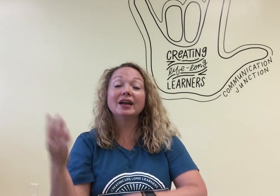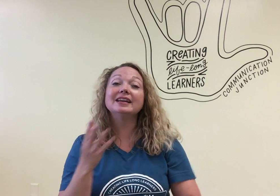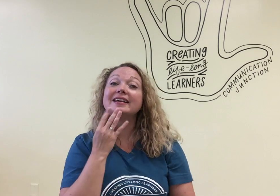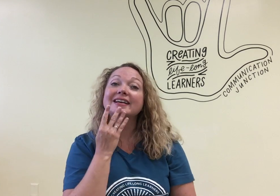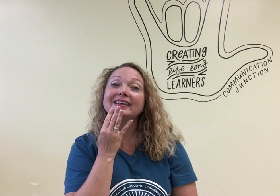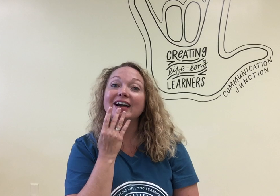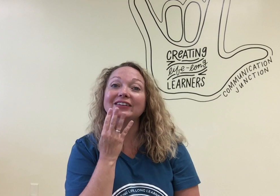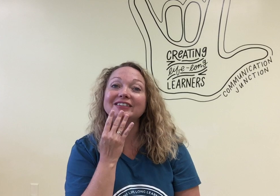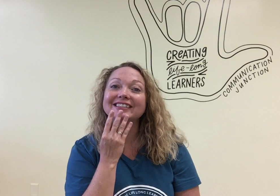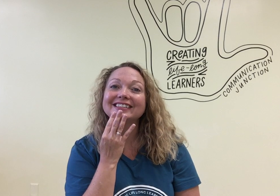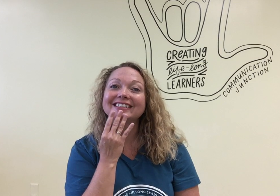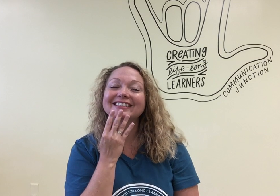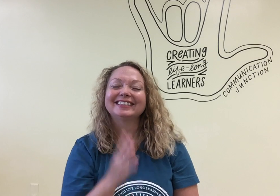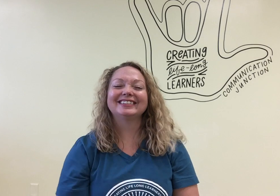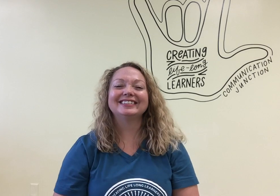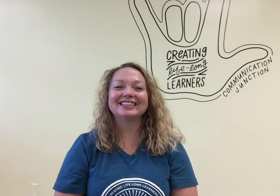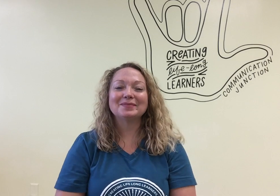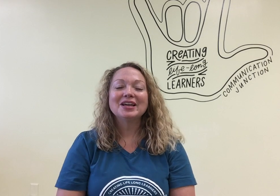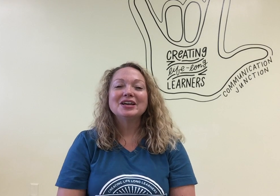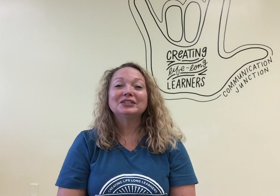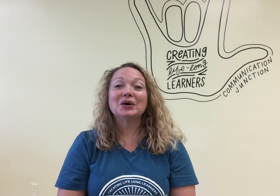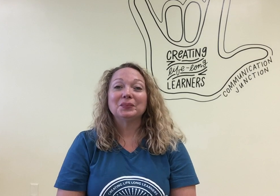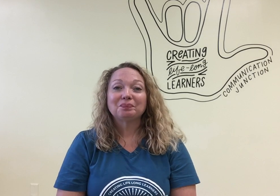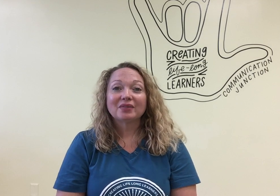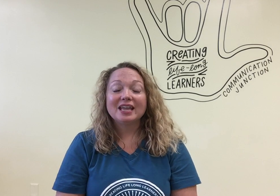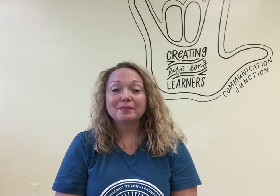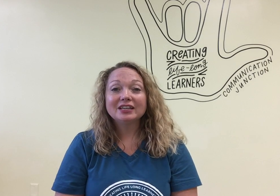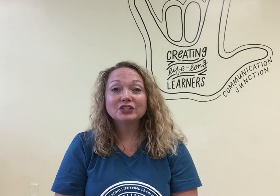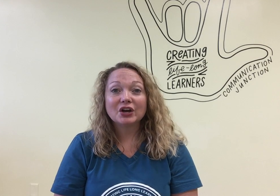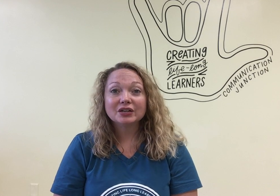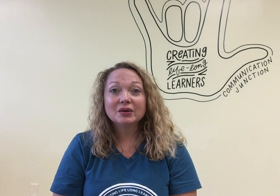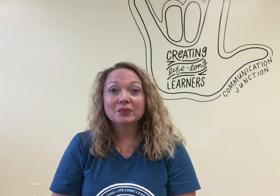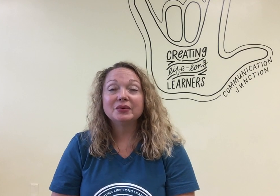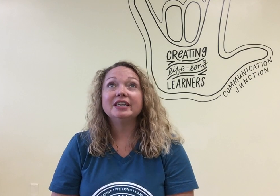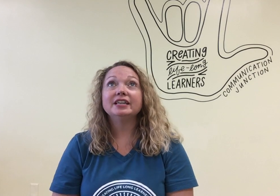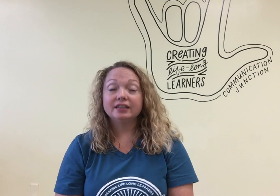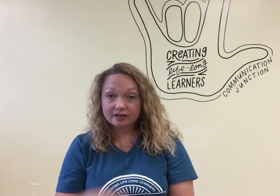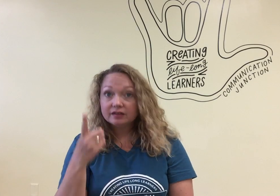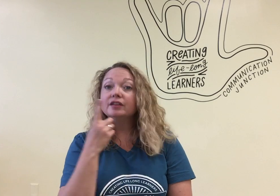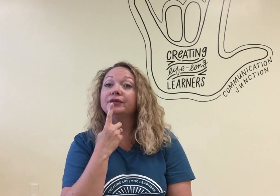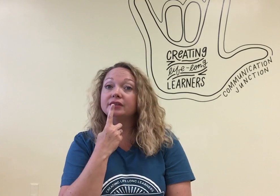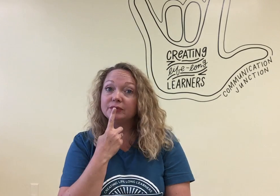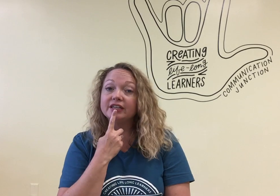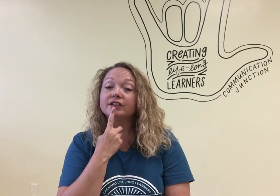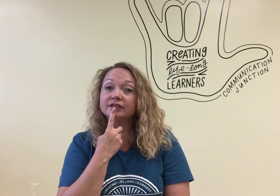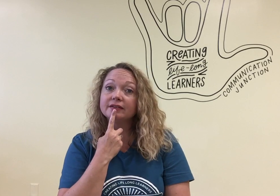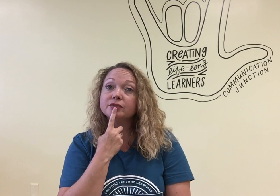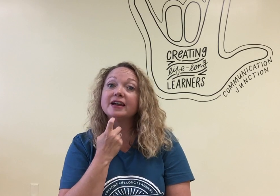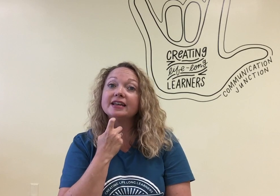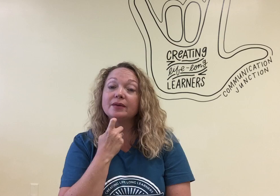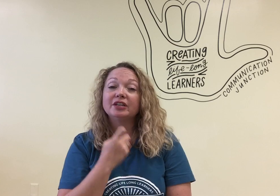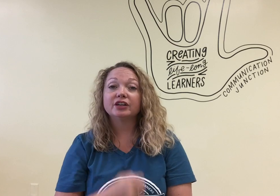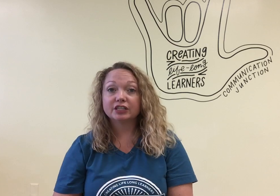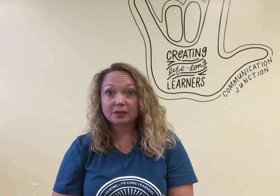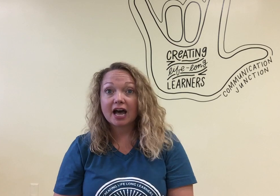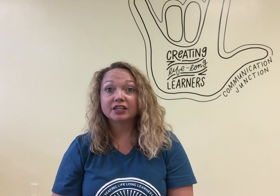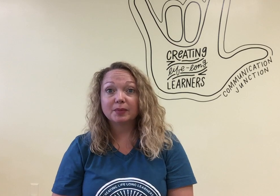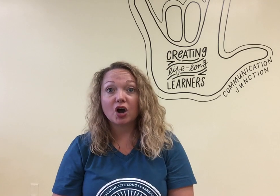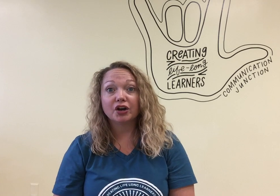right? Colors. Good job. So in my song, we need to know the sign for red, and we need to know how to spell